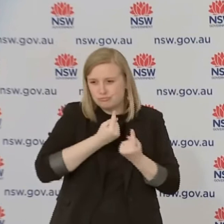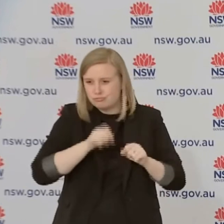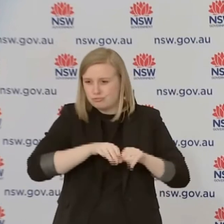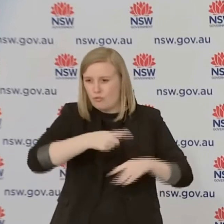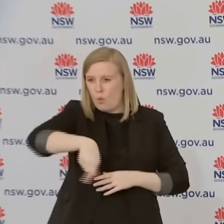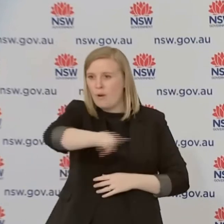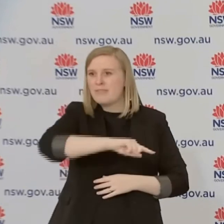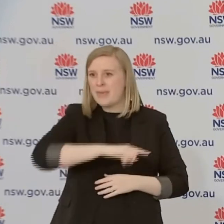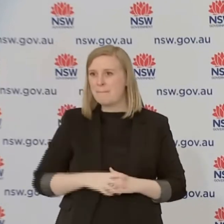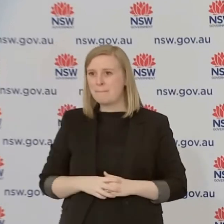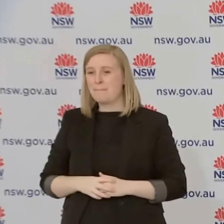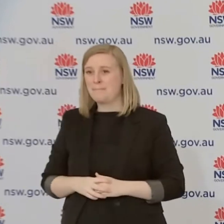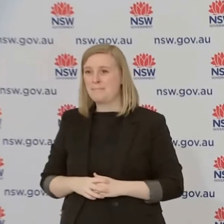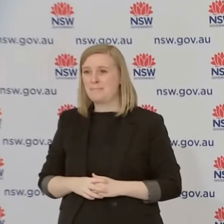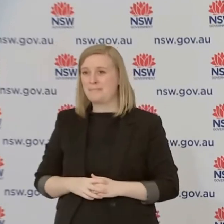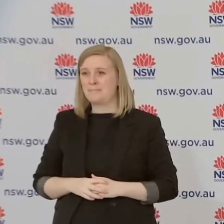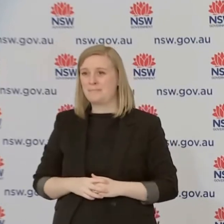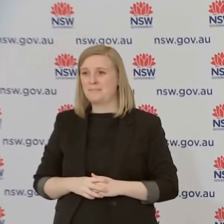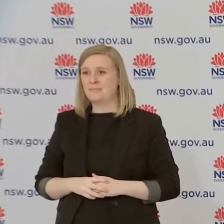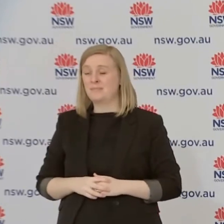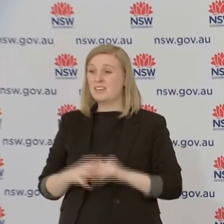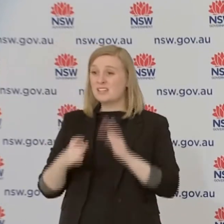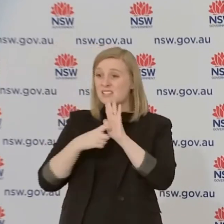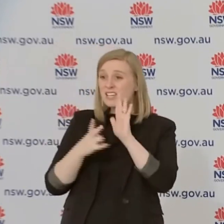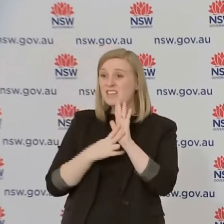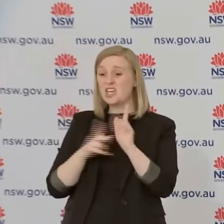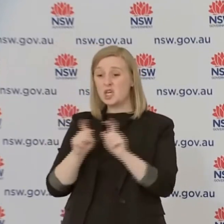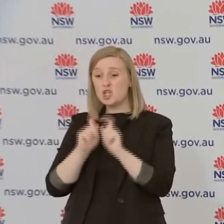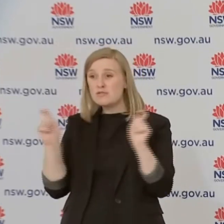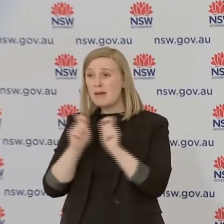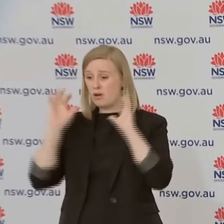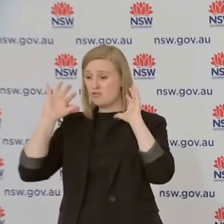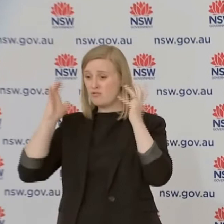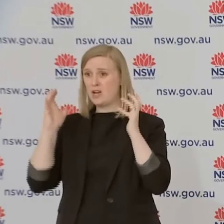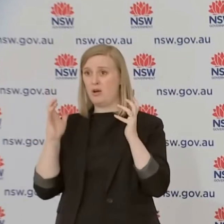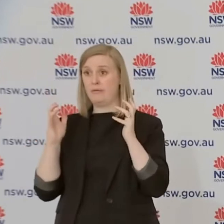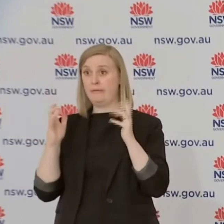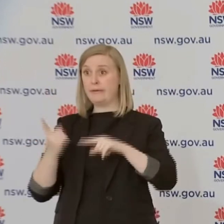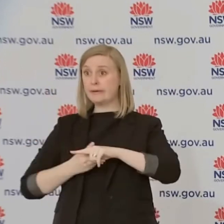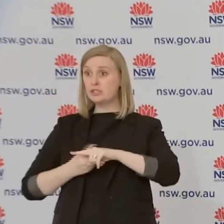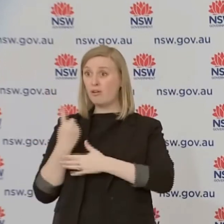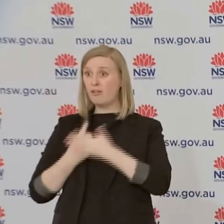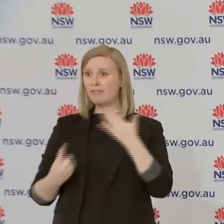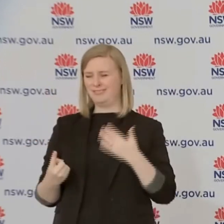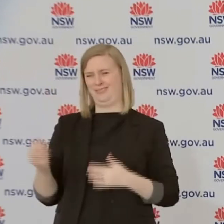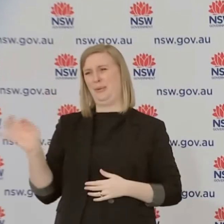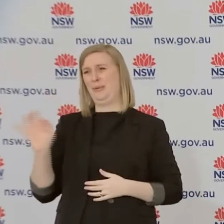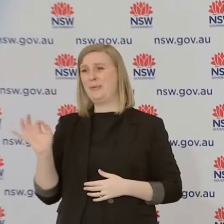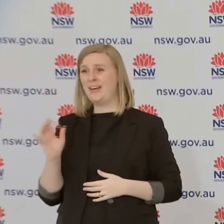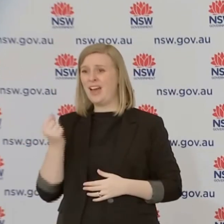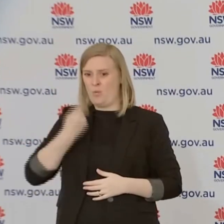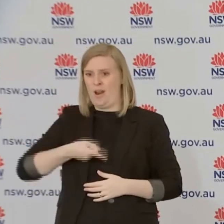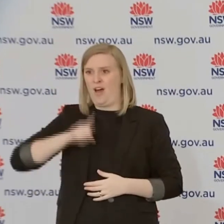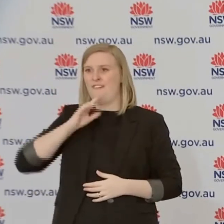the media that operates, and there's many of them who speak in 150 different languages, are reaching out to